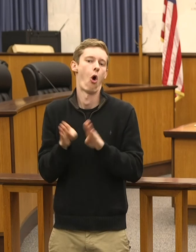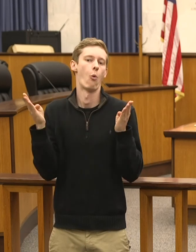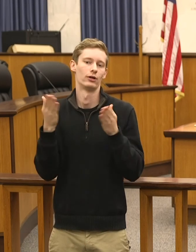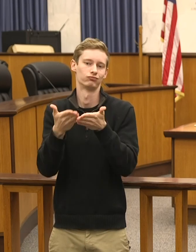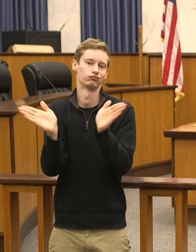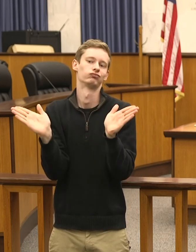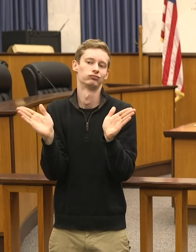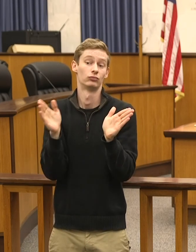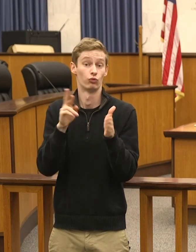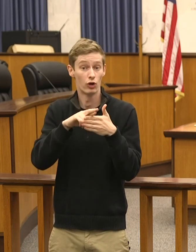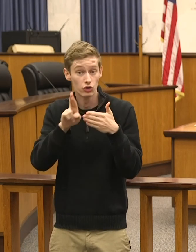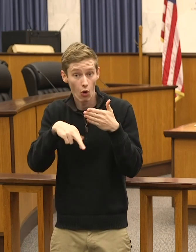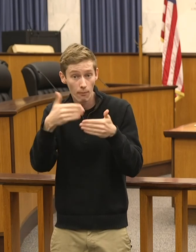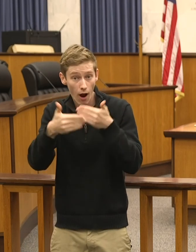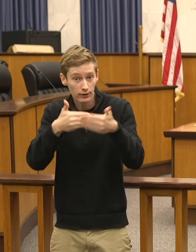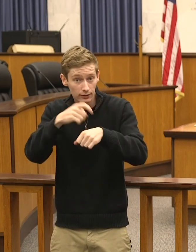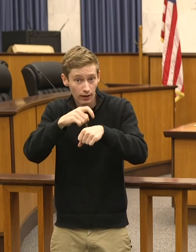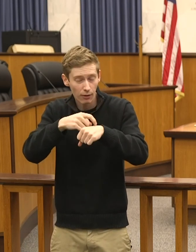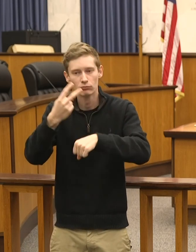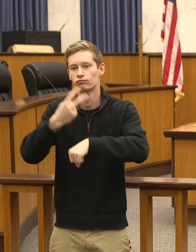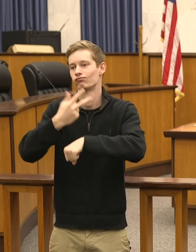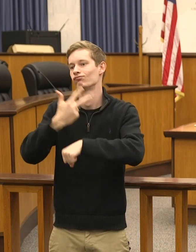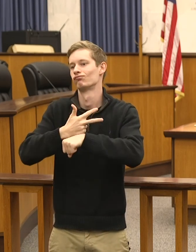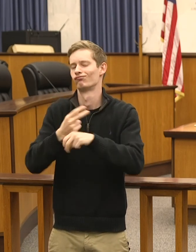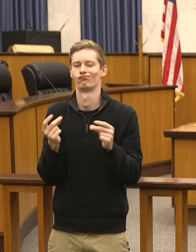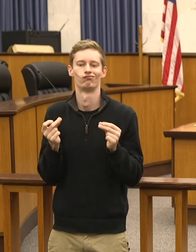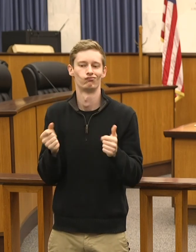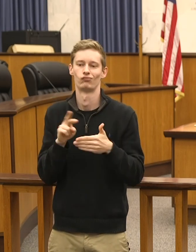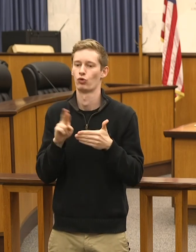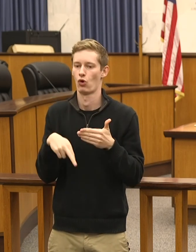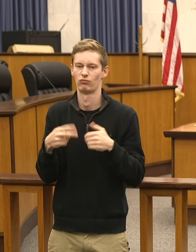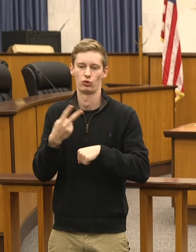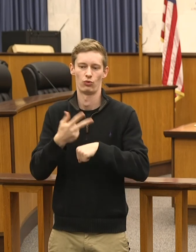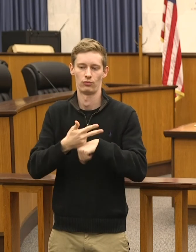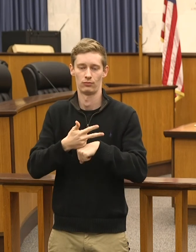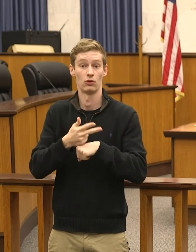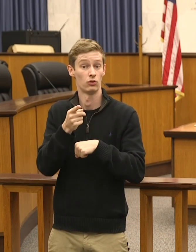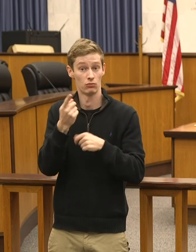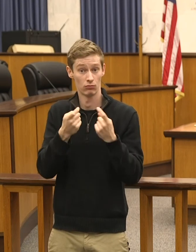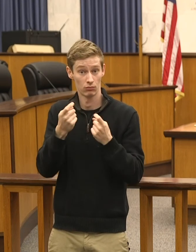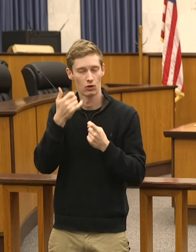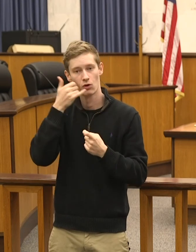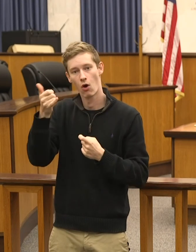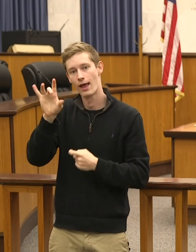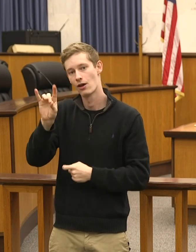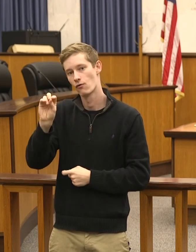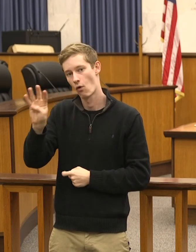in 2 to 3 days. And if you have any questions, once again, we ask that you call